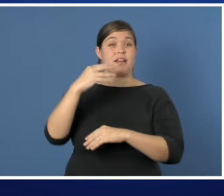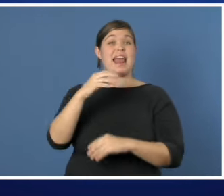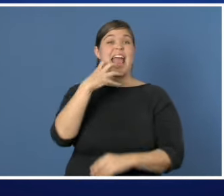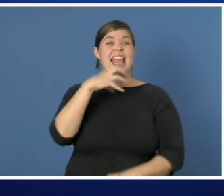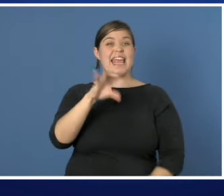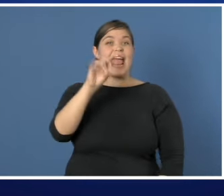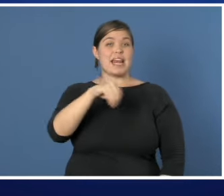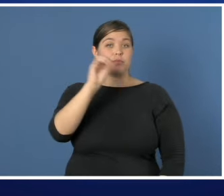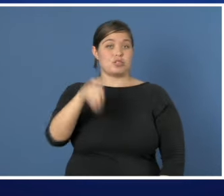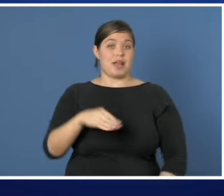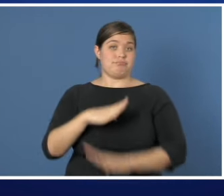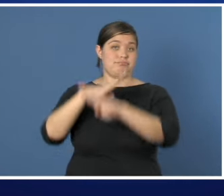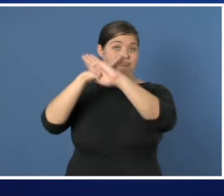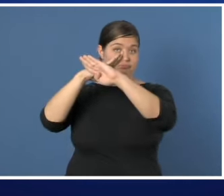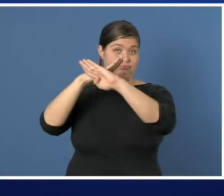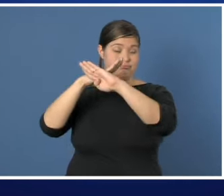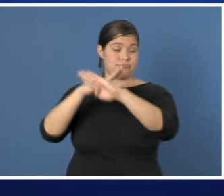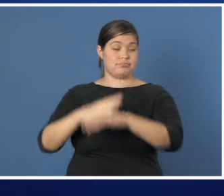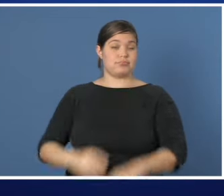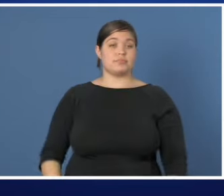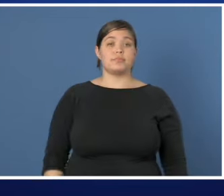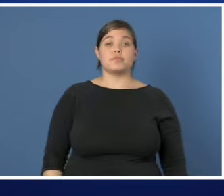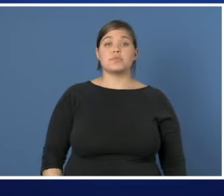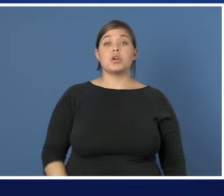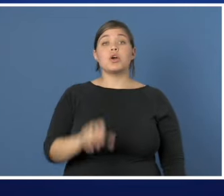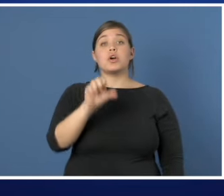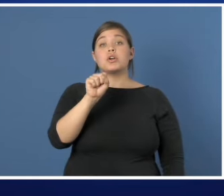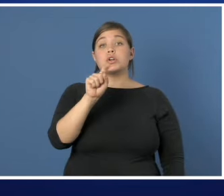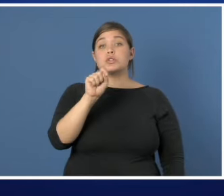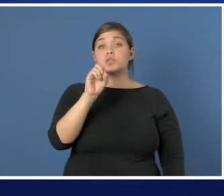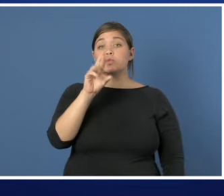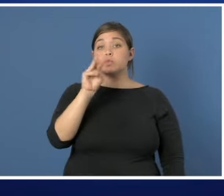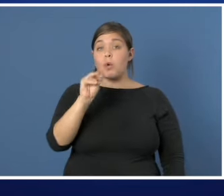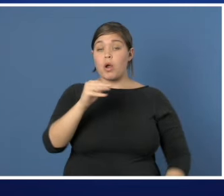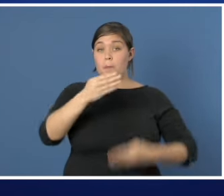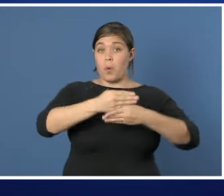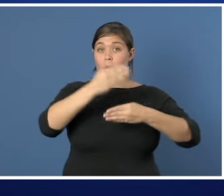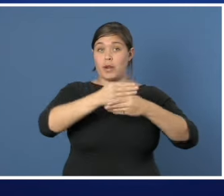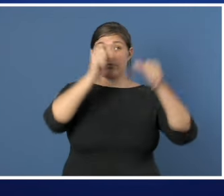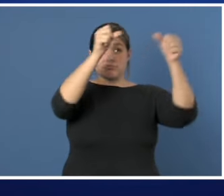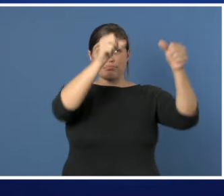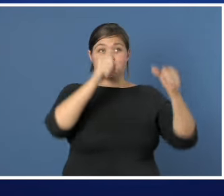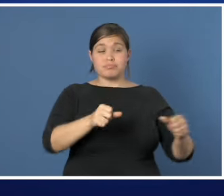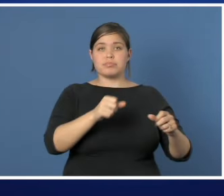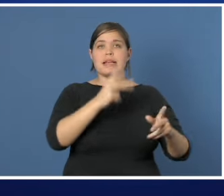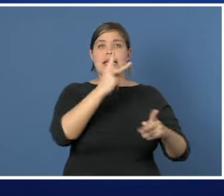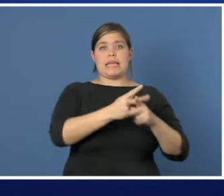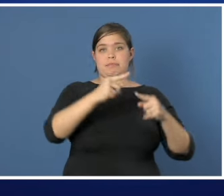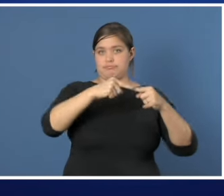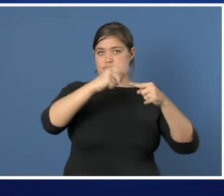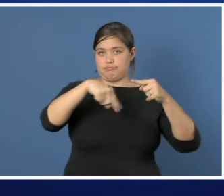heat that enters a home by up to 80%. Keep storm windows up all year